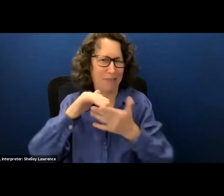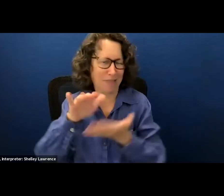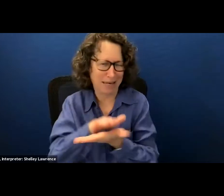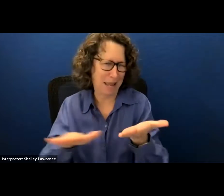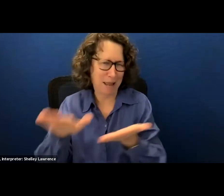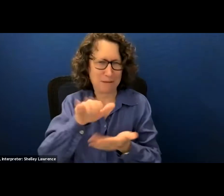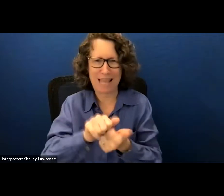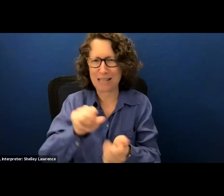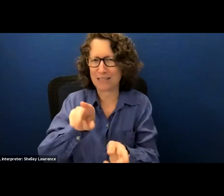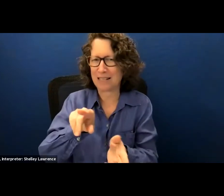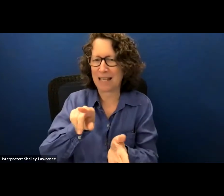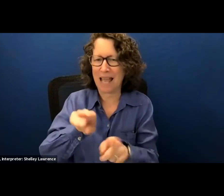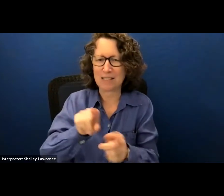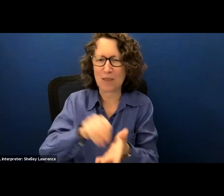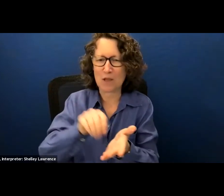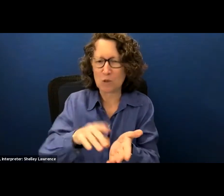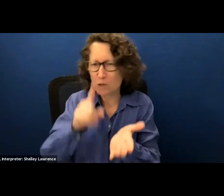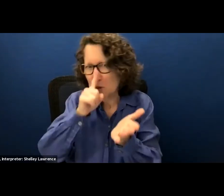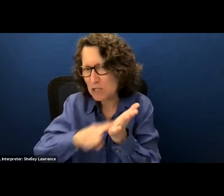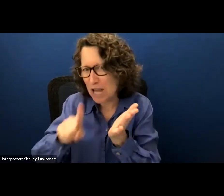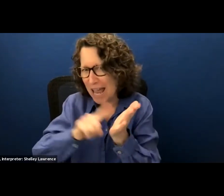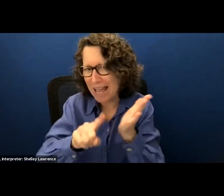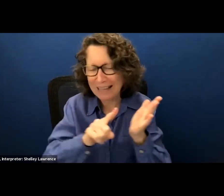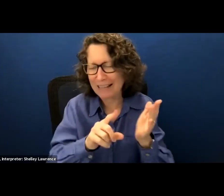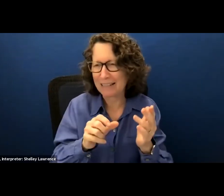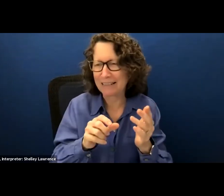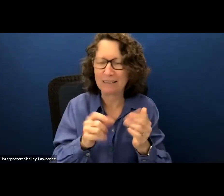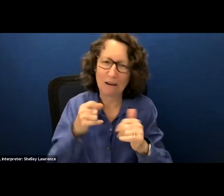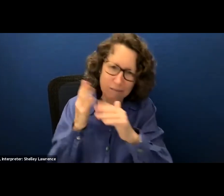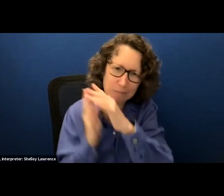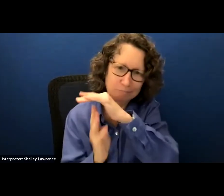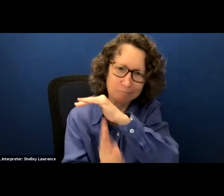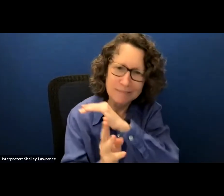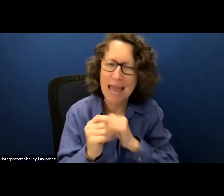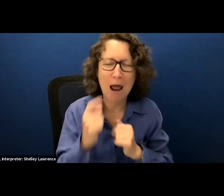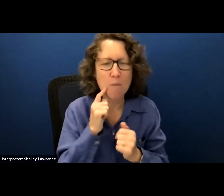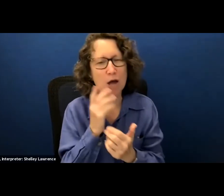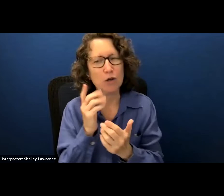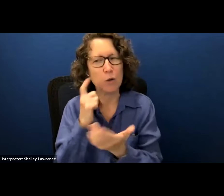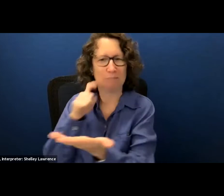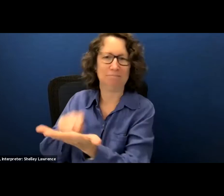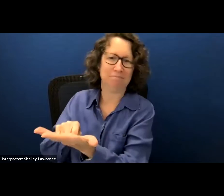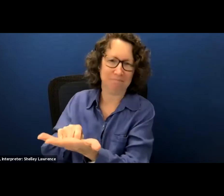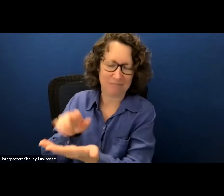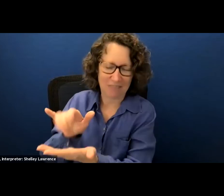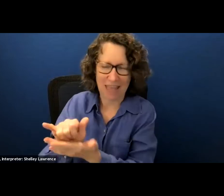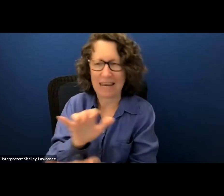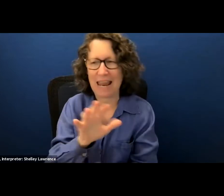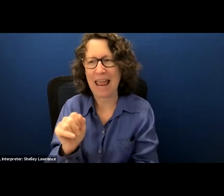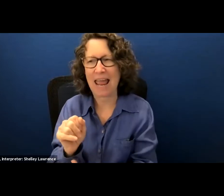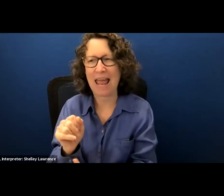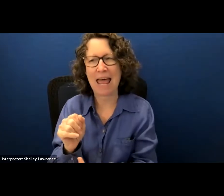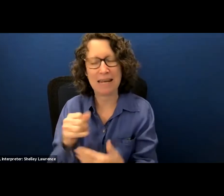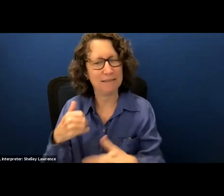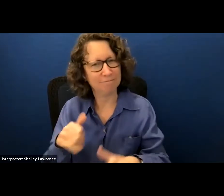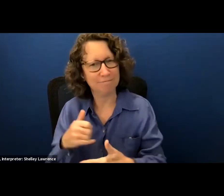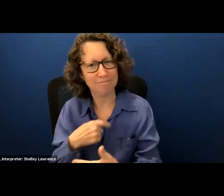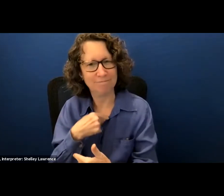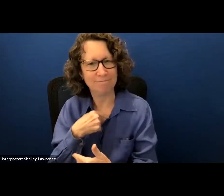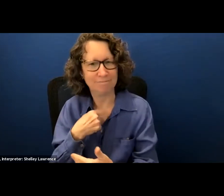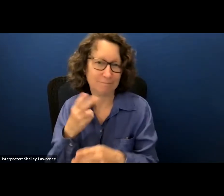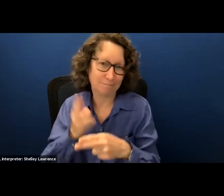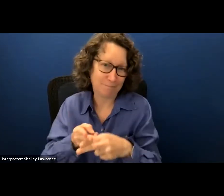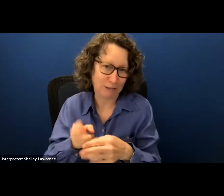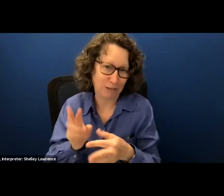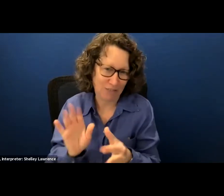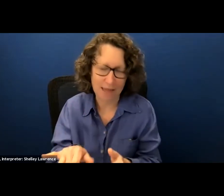as the students were checking in, and so I just want to appreciate that and to acknowledge that. And I know